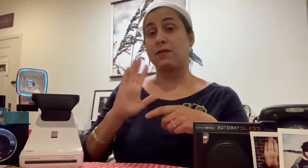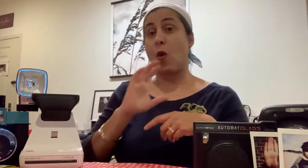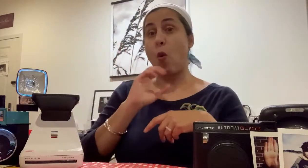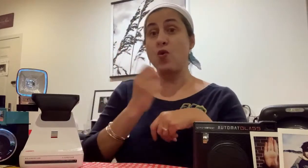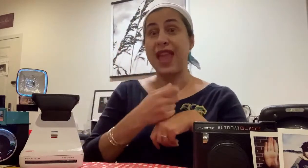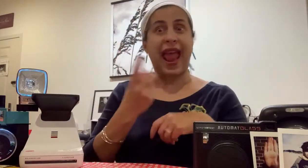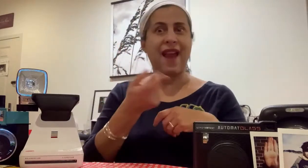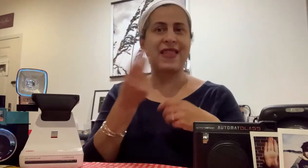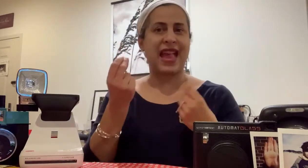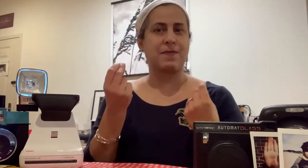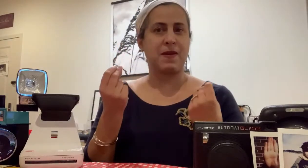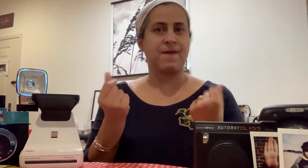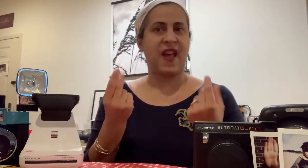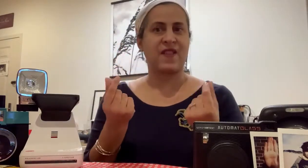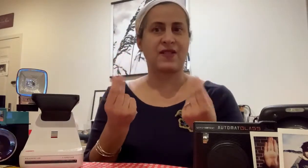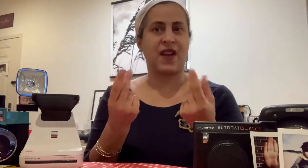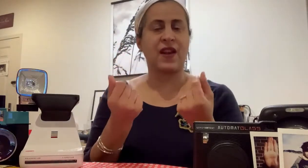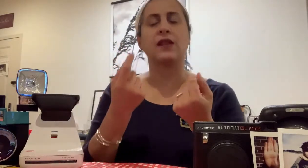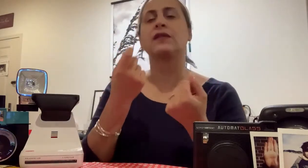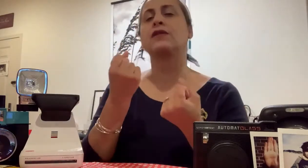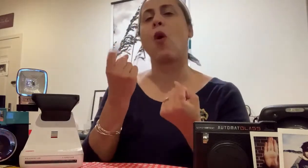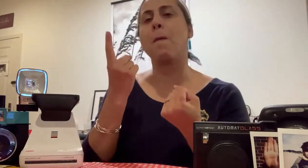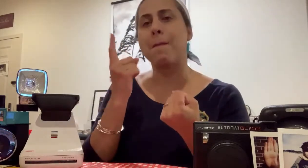effects, whereas now it's instantaneous.